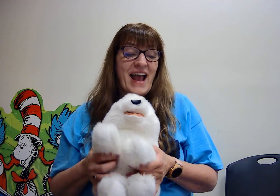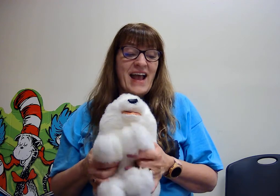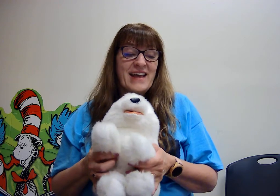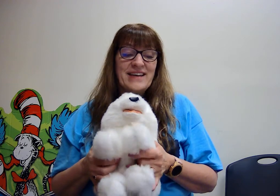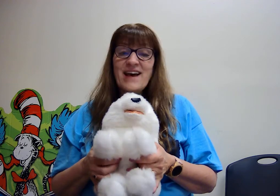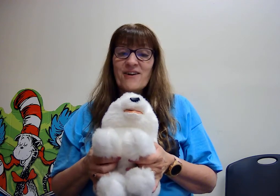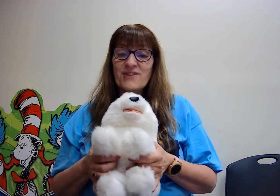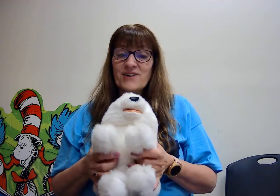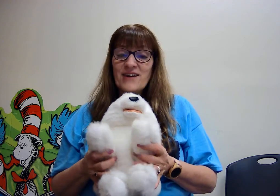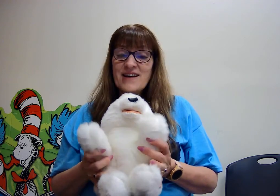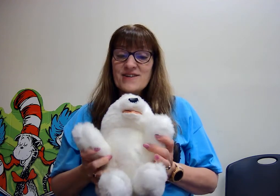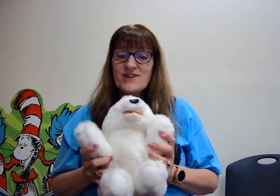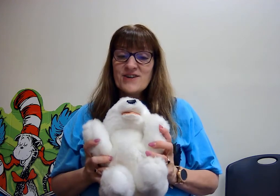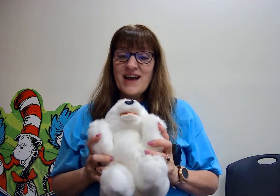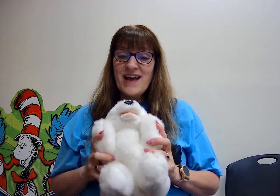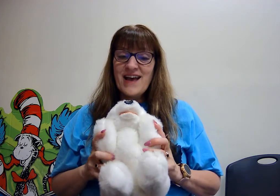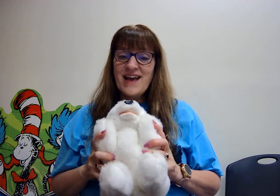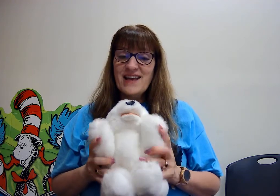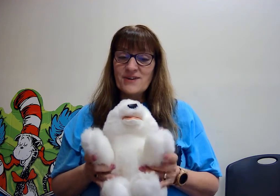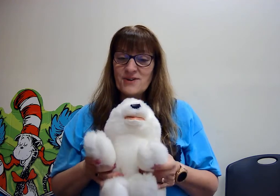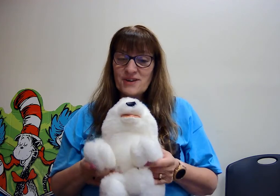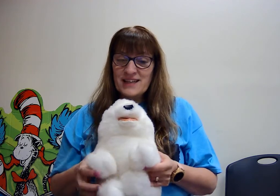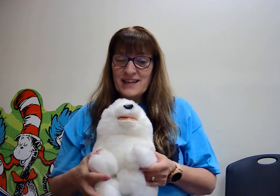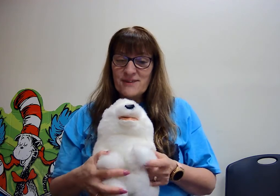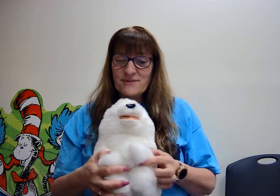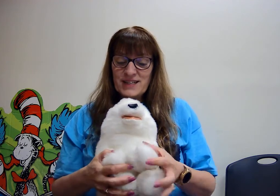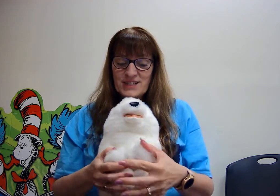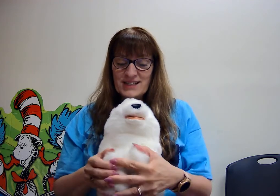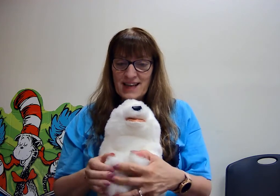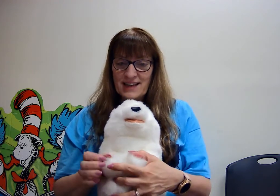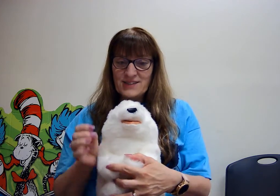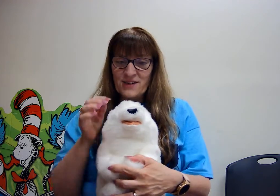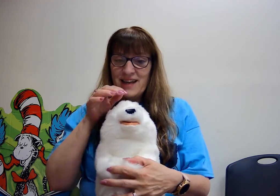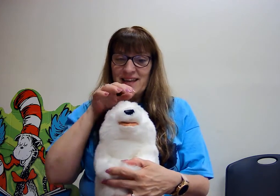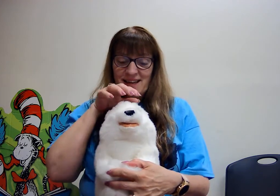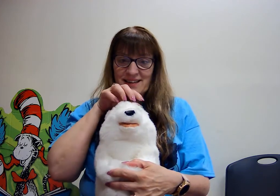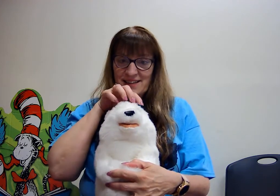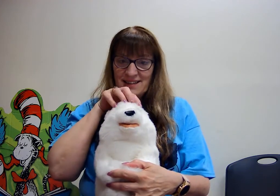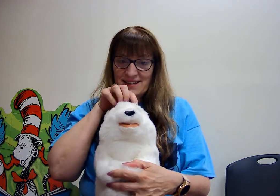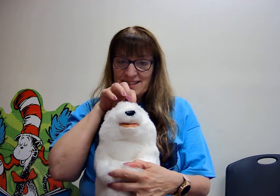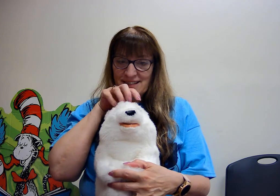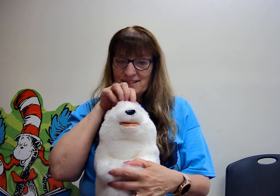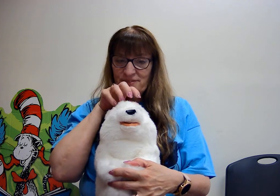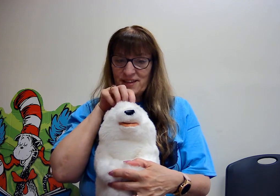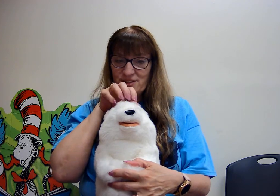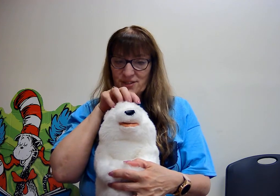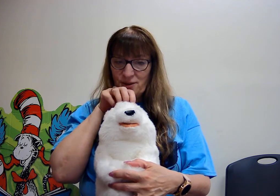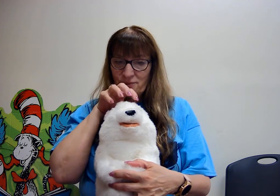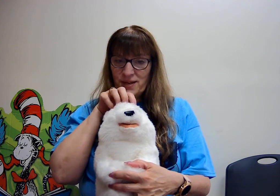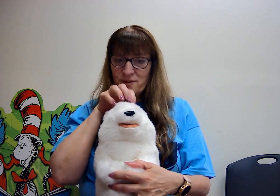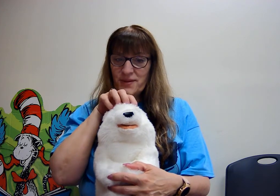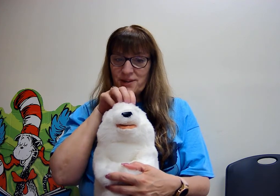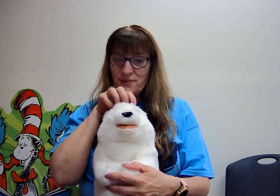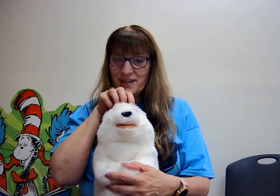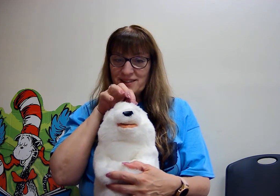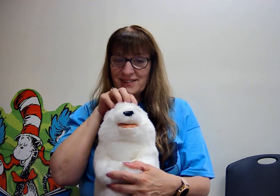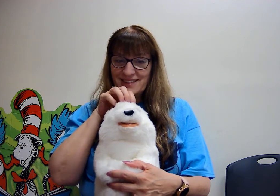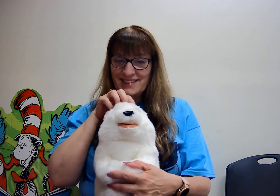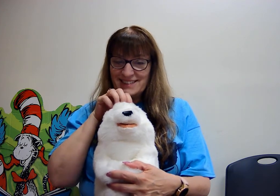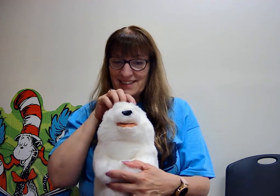And now they're on your head. Oh, he can't reach his head, so I can. These little fingers go wiggle, wiggle, wiggle, tickle,